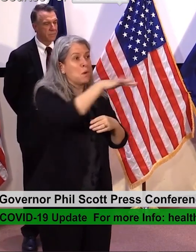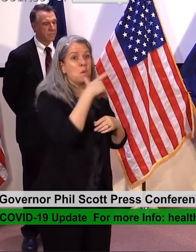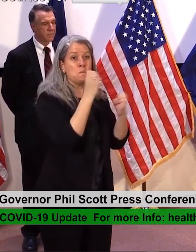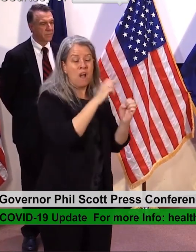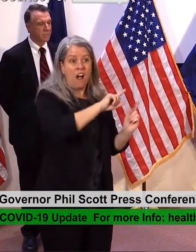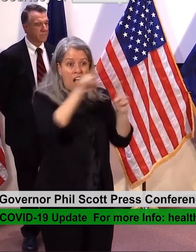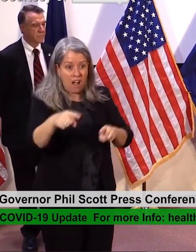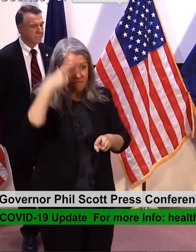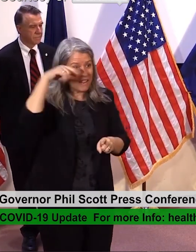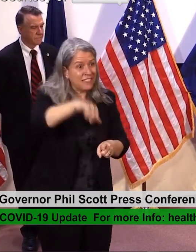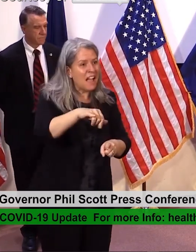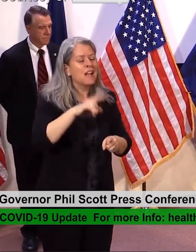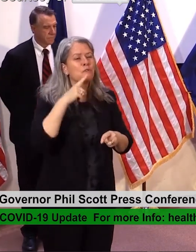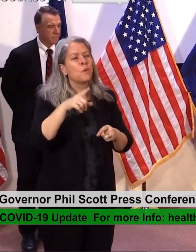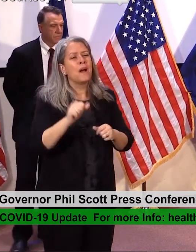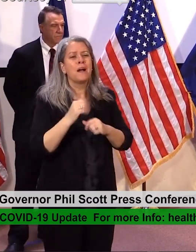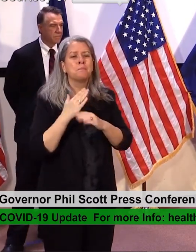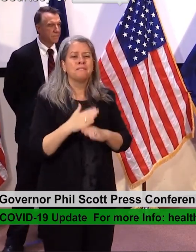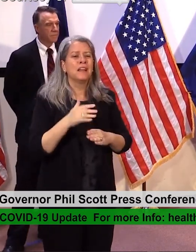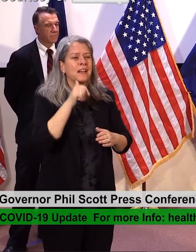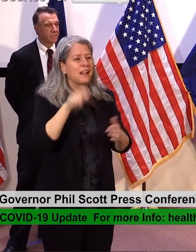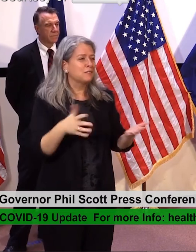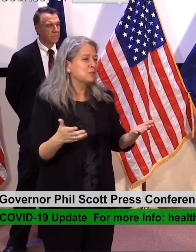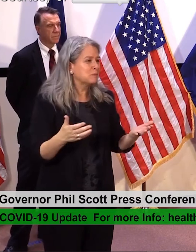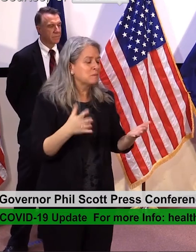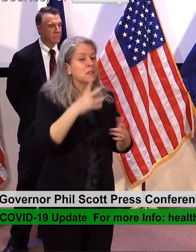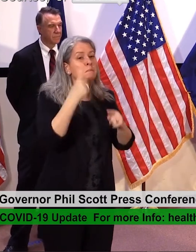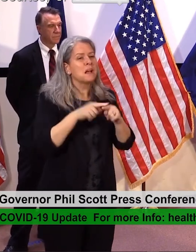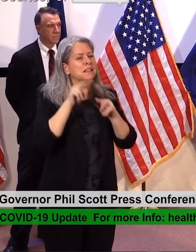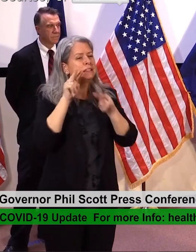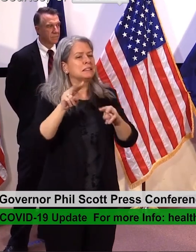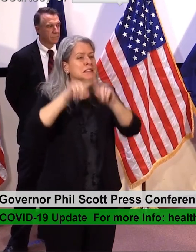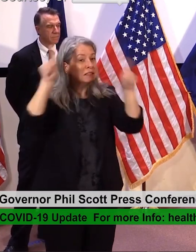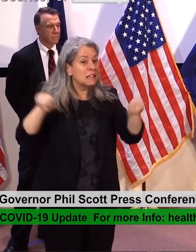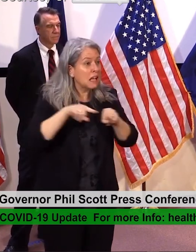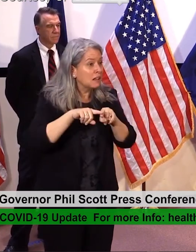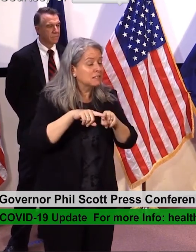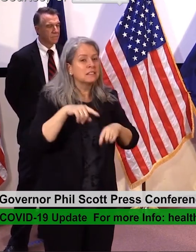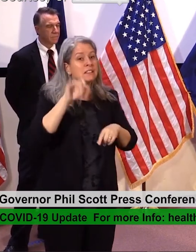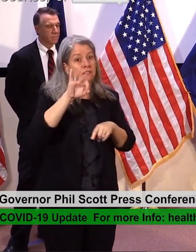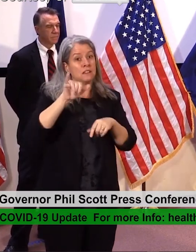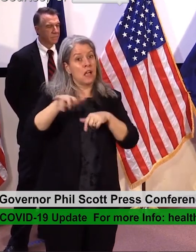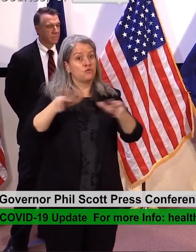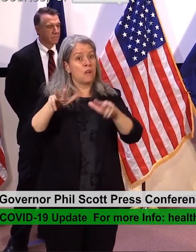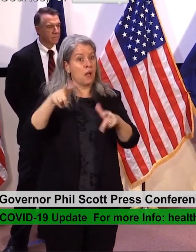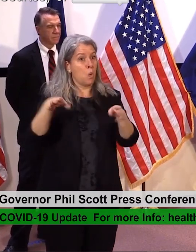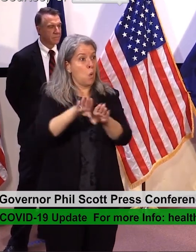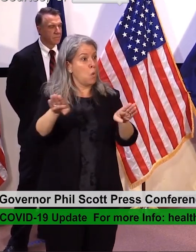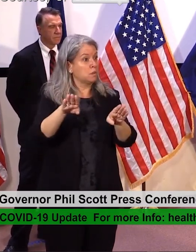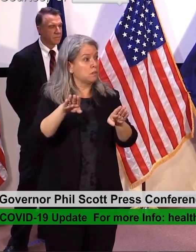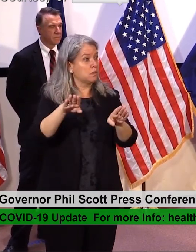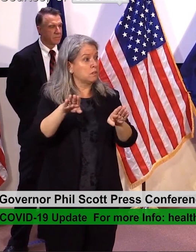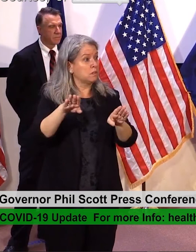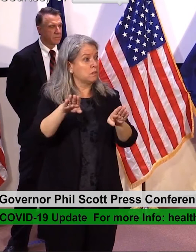could have been prevented. And please respect the signs and respect the land. Stay off trails that are closed. They've been closed for a